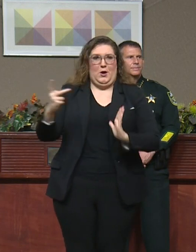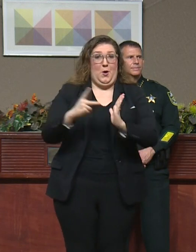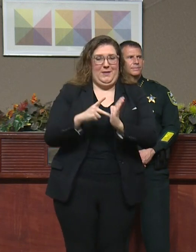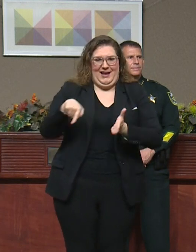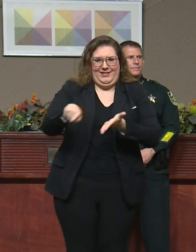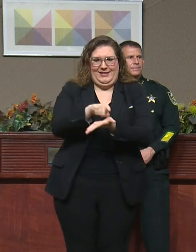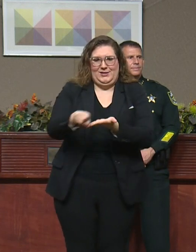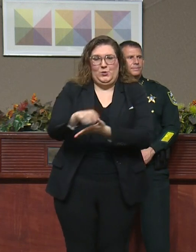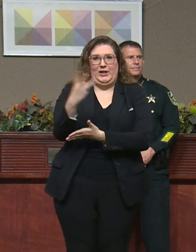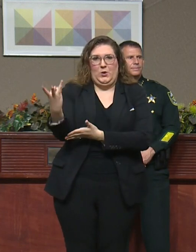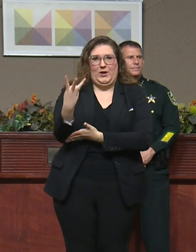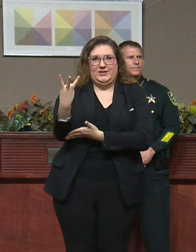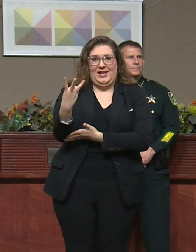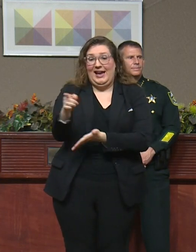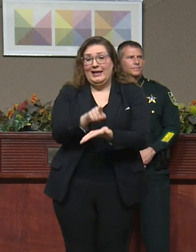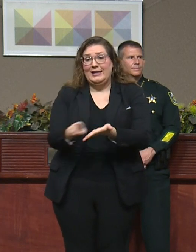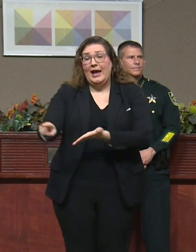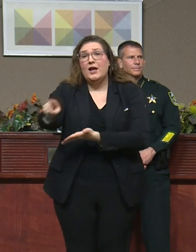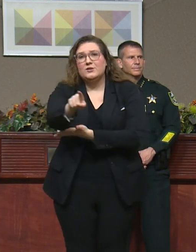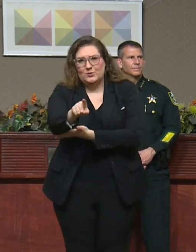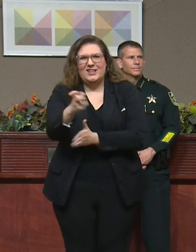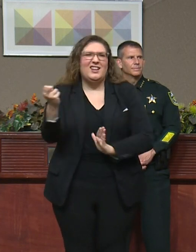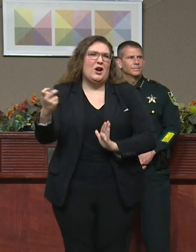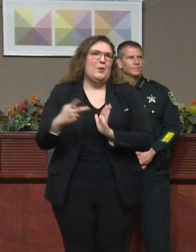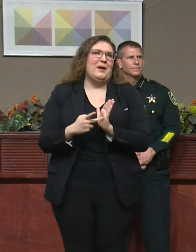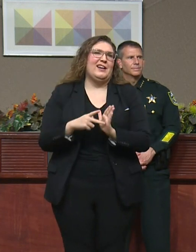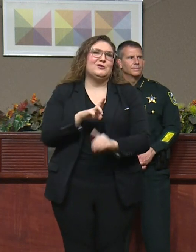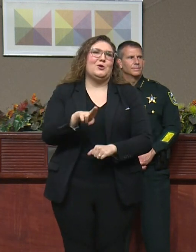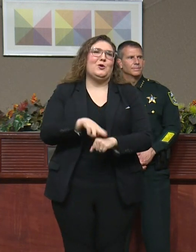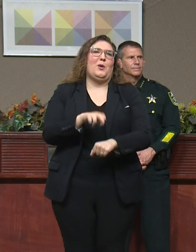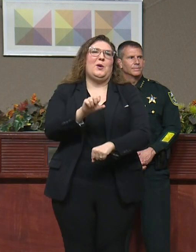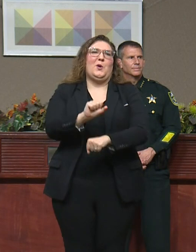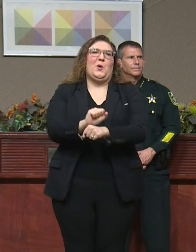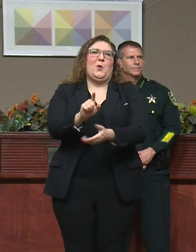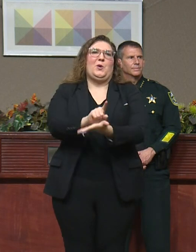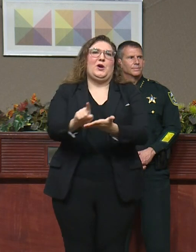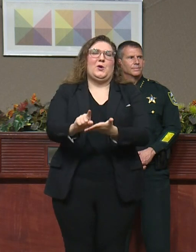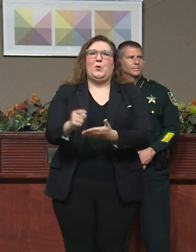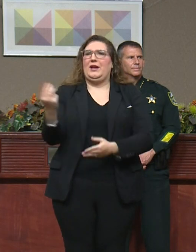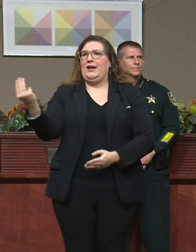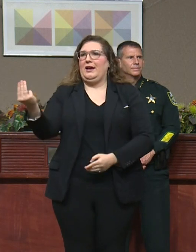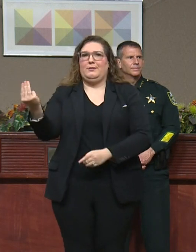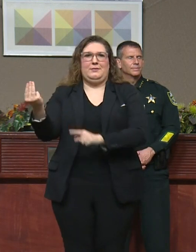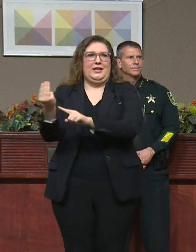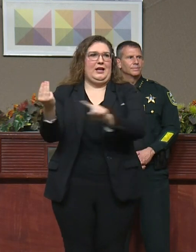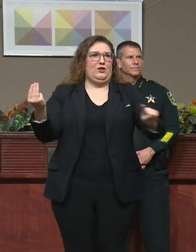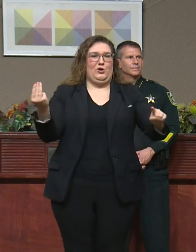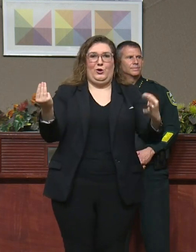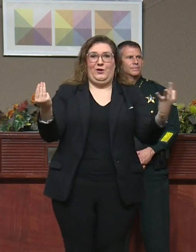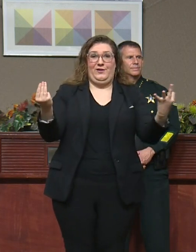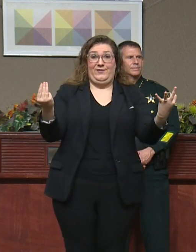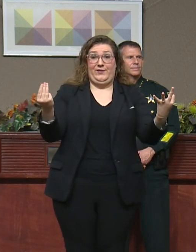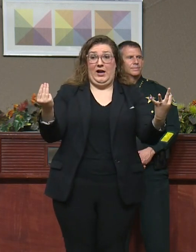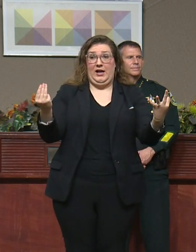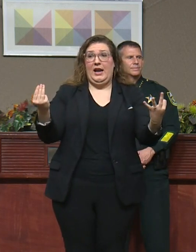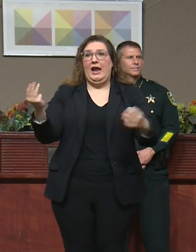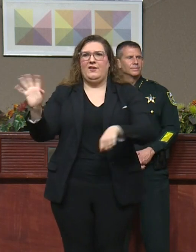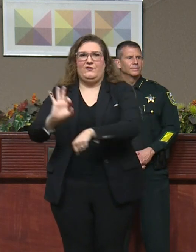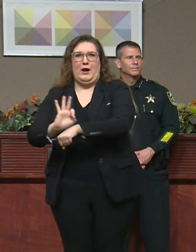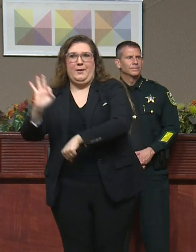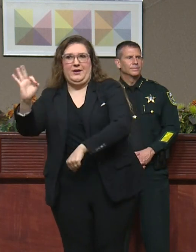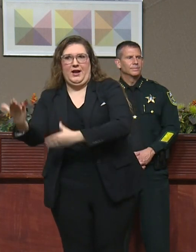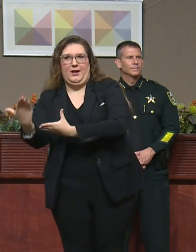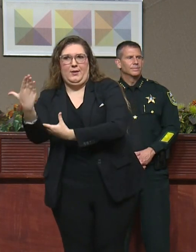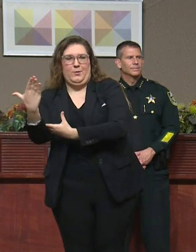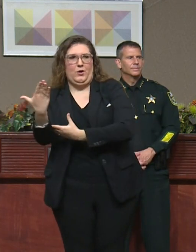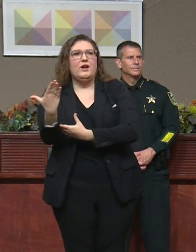we will return to a Monday through Friday work week. Still, our hours will be from 9 a.m. to 2 p.m.